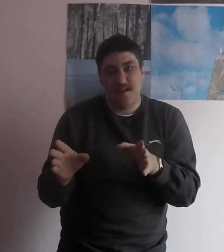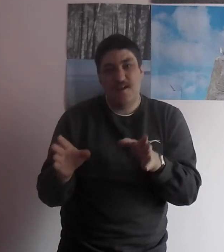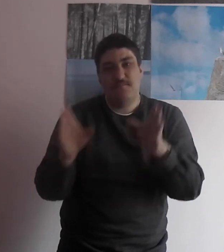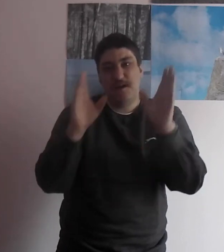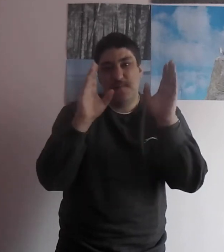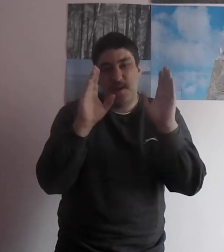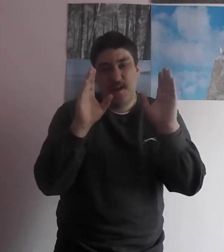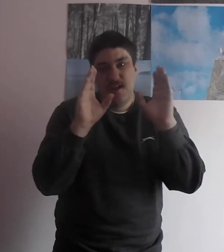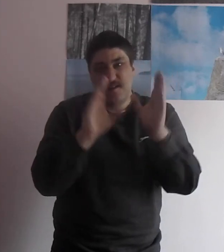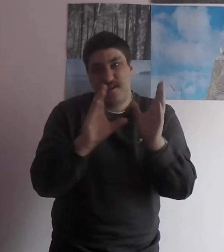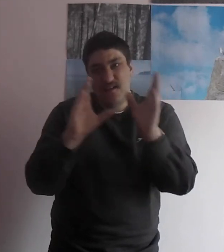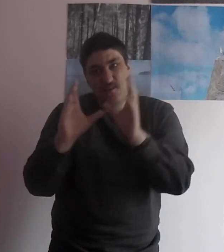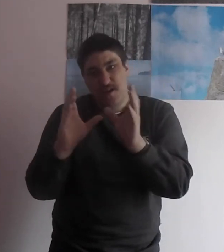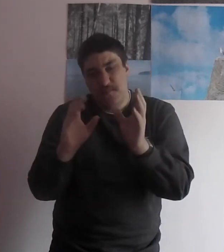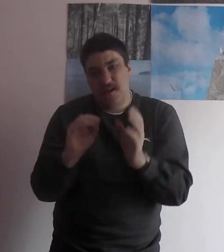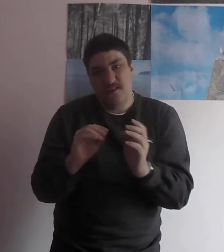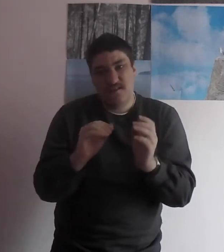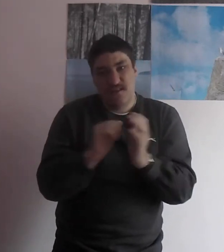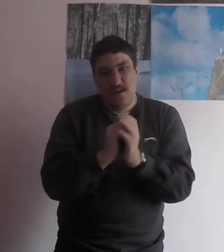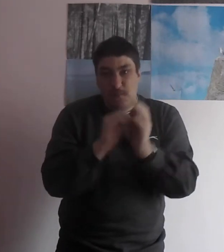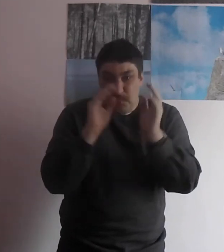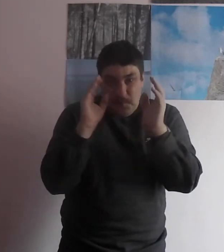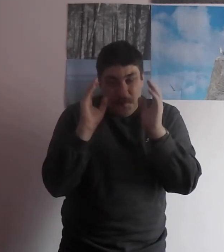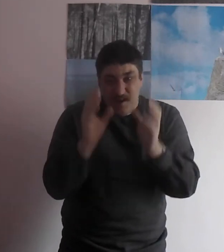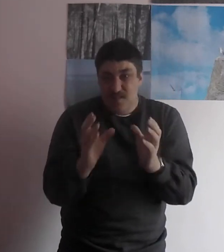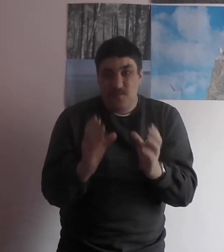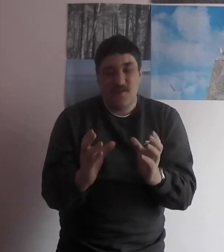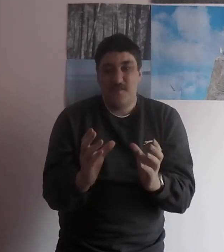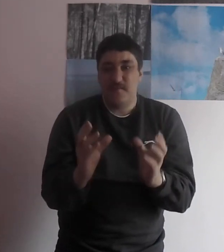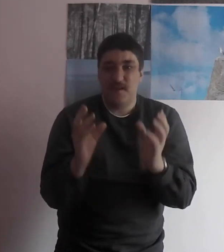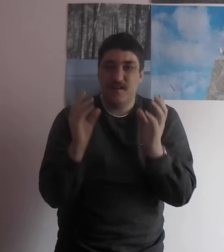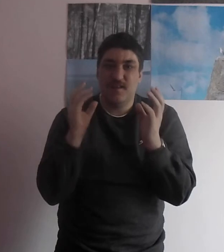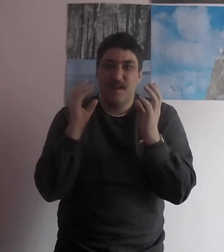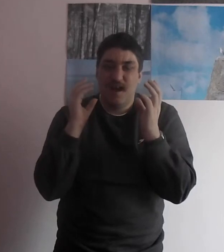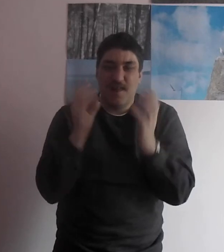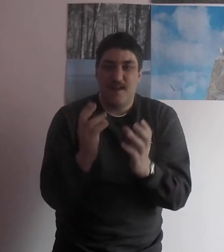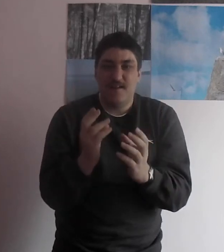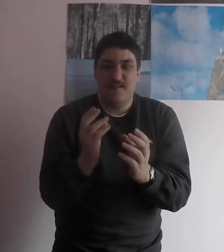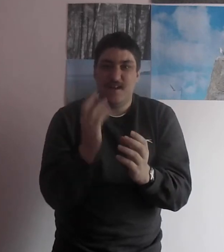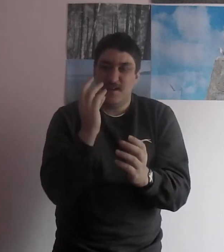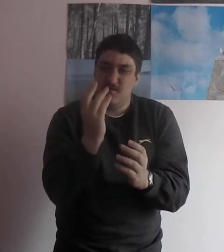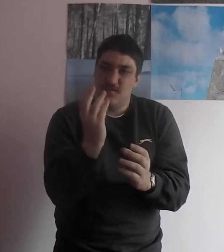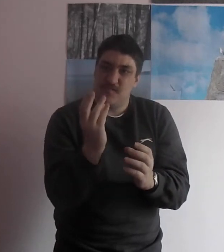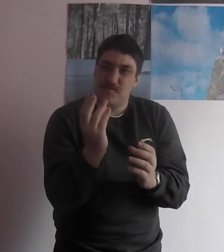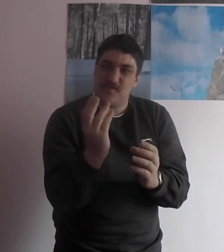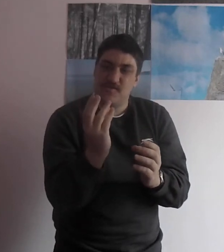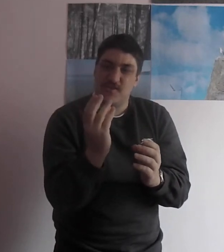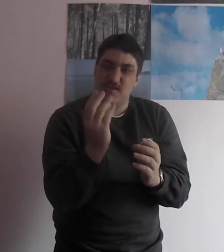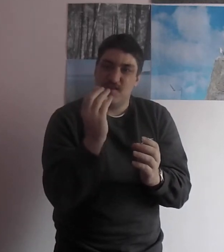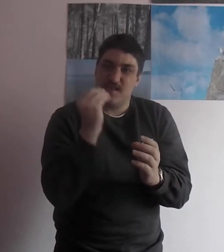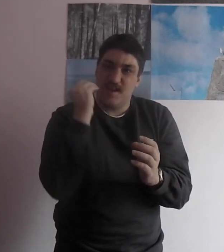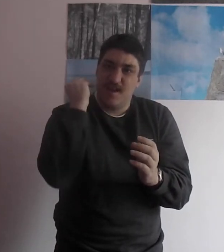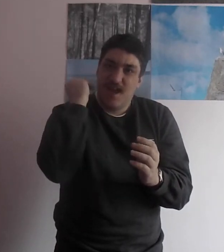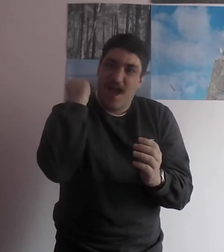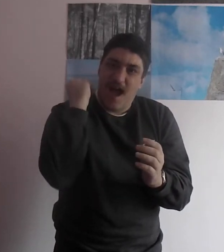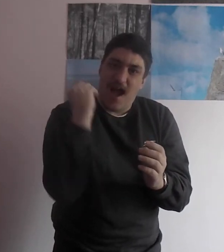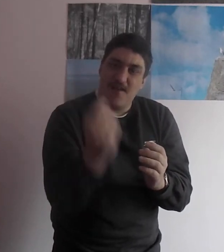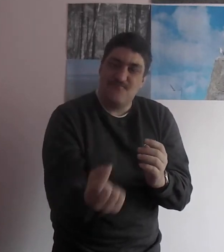in maybe 10-20 minutes. But it's worth it, because at the end of the day you've got a product that you can say, I